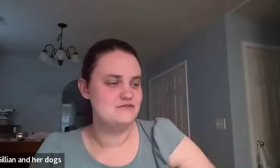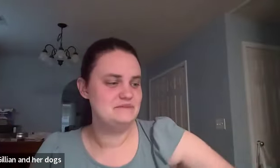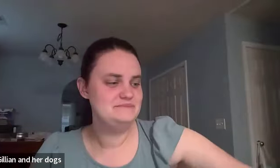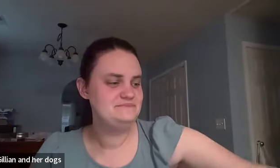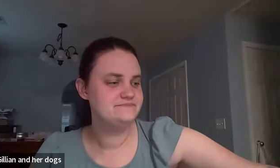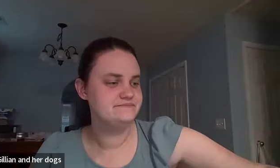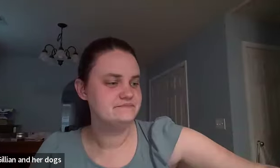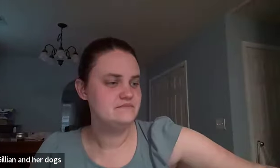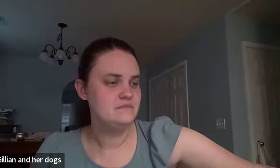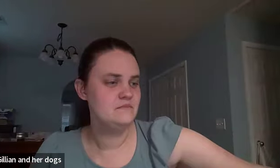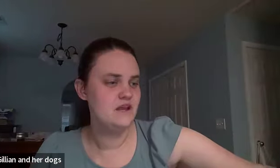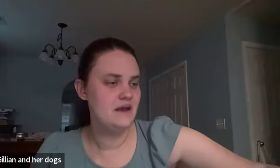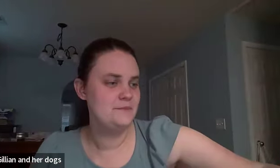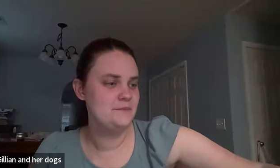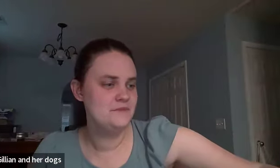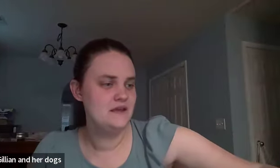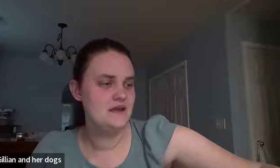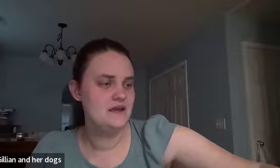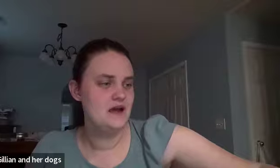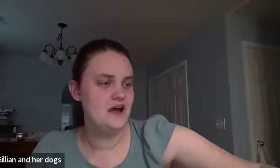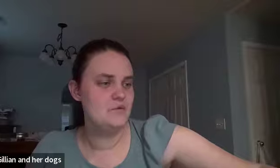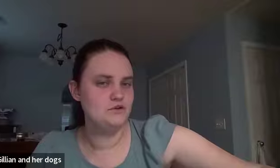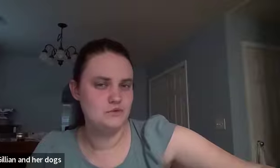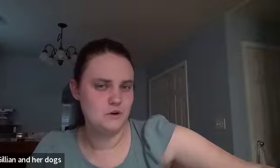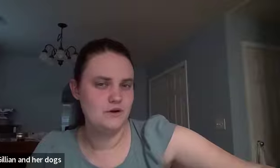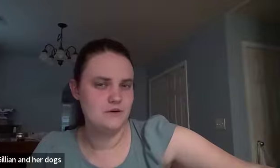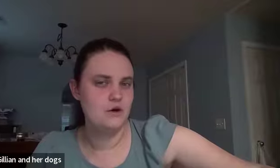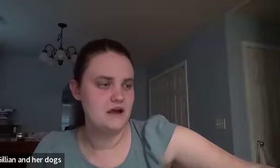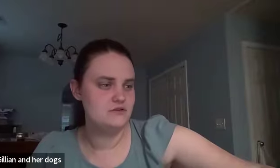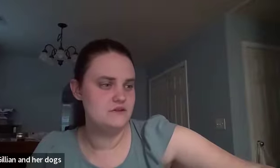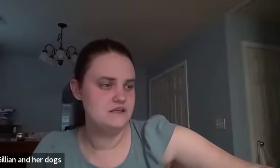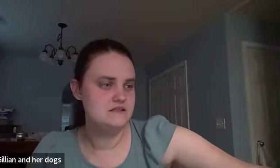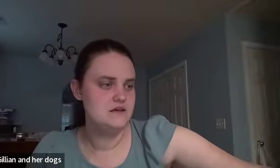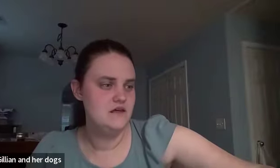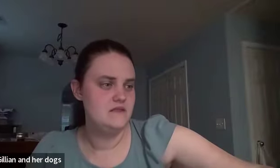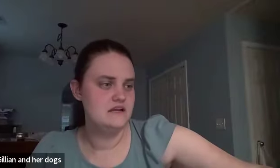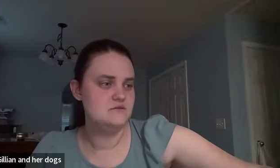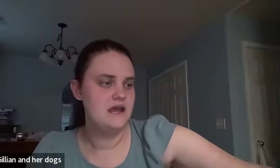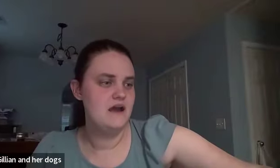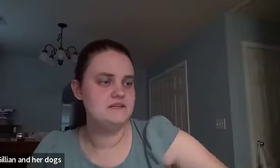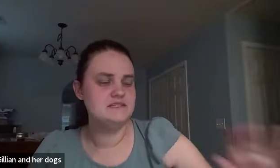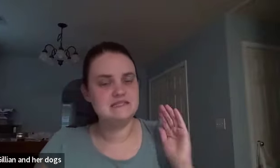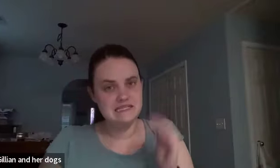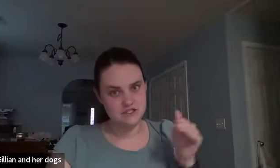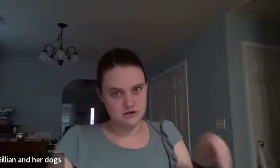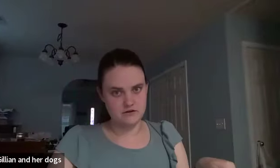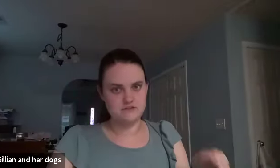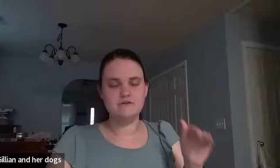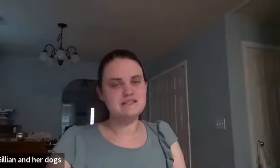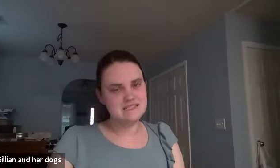so fun. Okay. We'll do one more and then we'll go back through these. The next one I have is sea turtle. So there is a